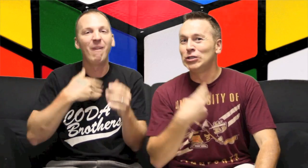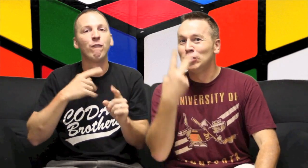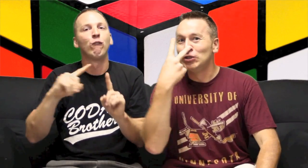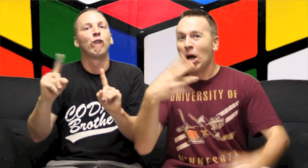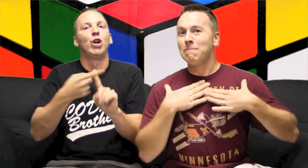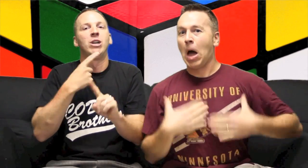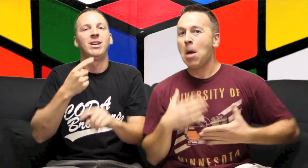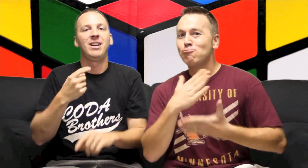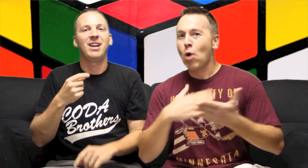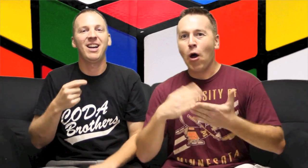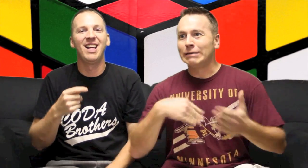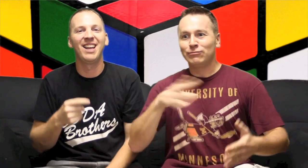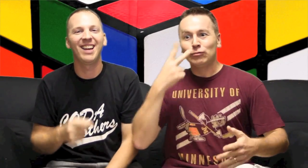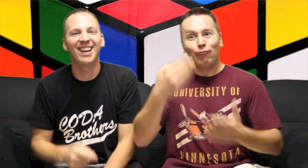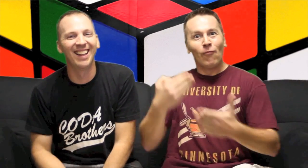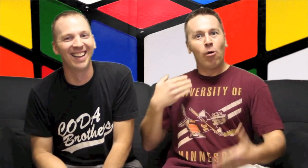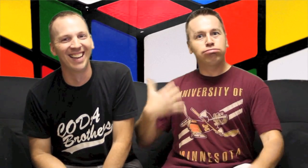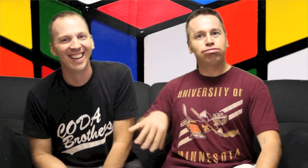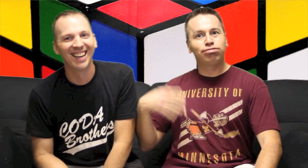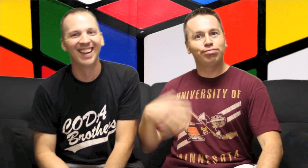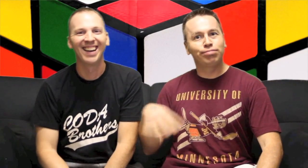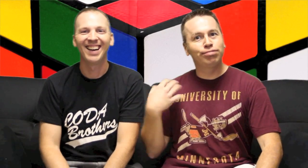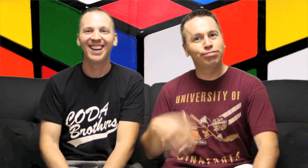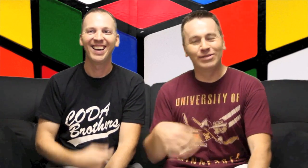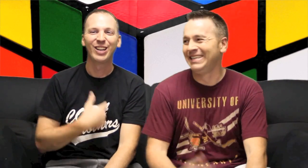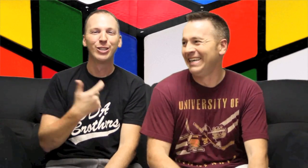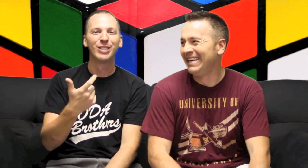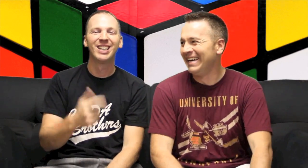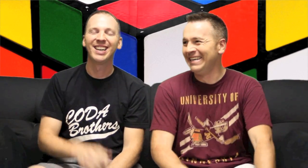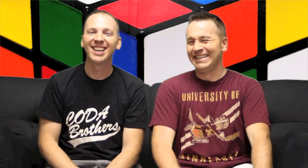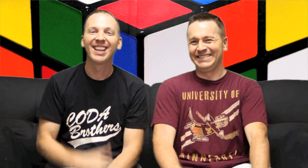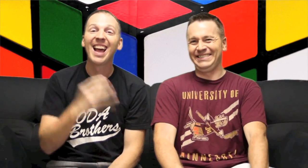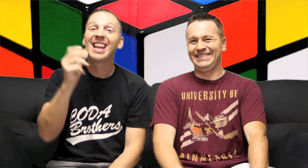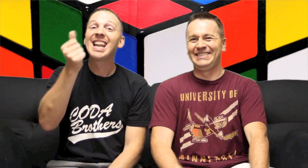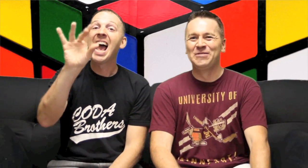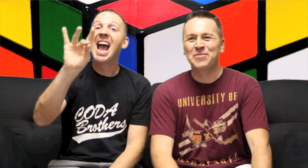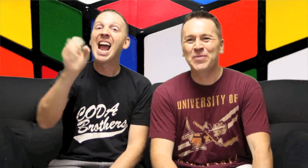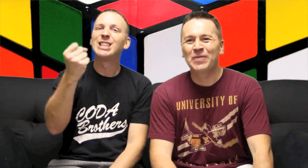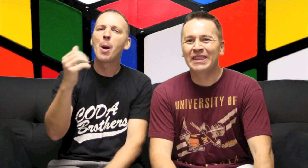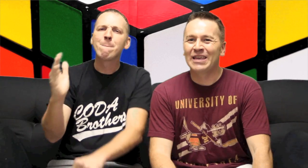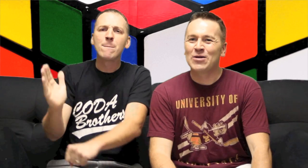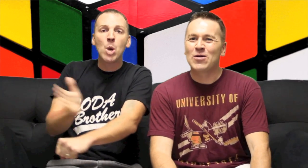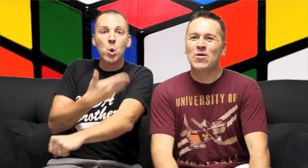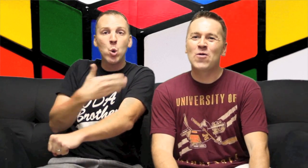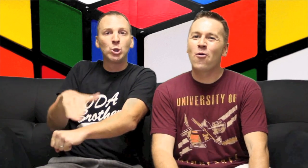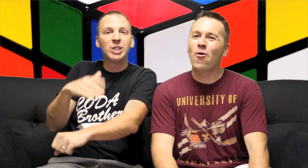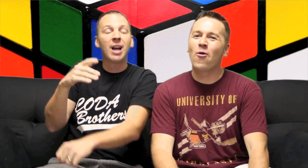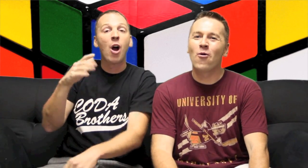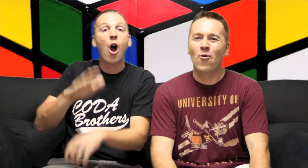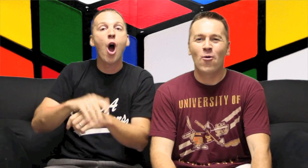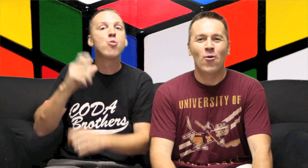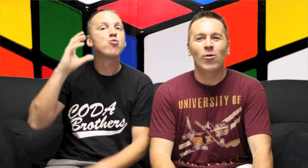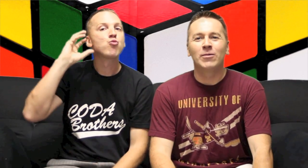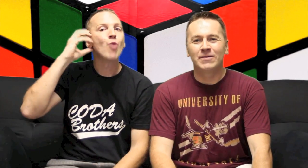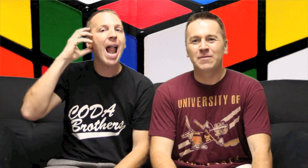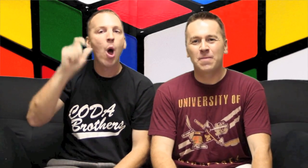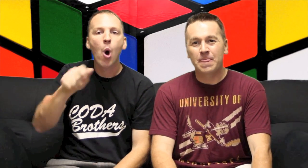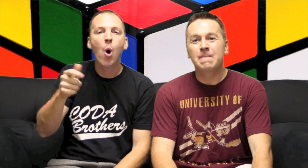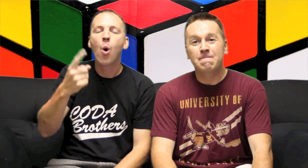we saw? I saw body parts I should never have seen. And we watched it. Yep. So the 80s music, too, on the